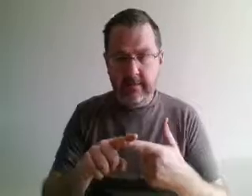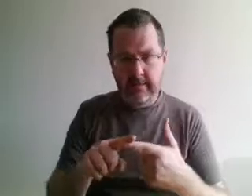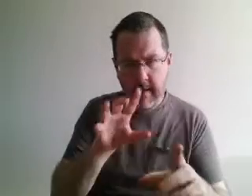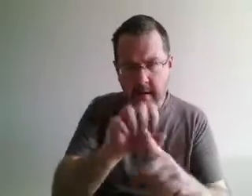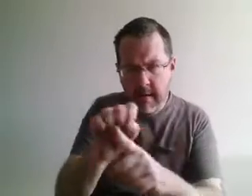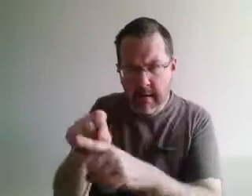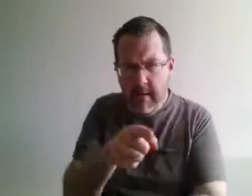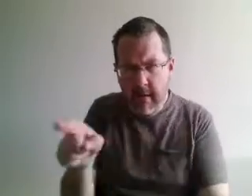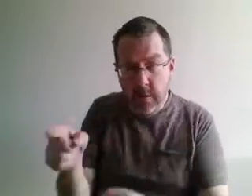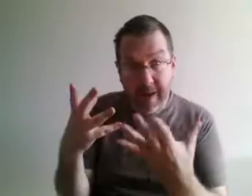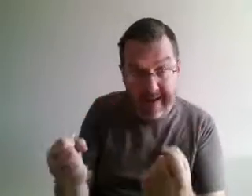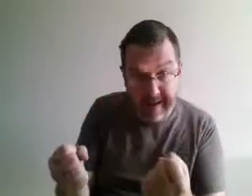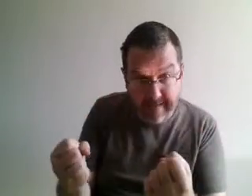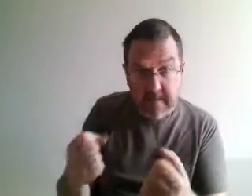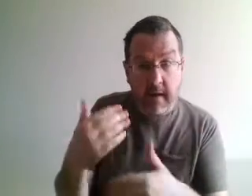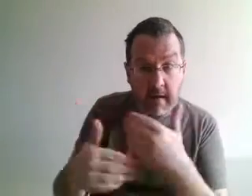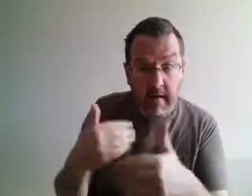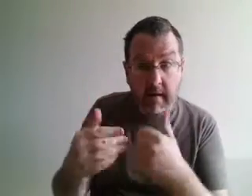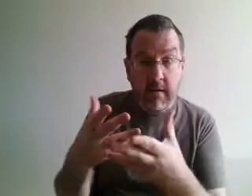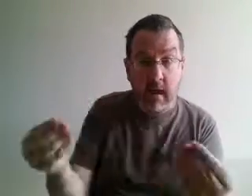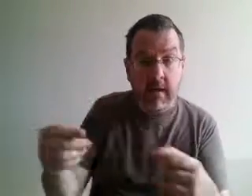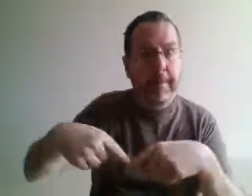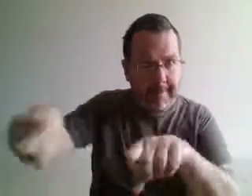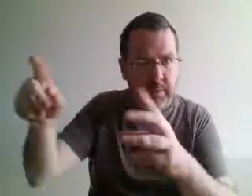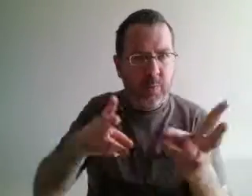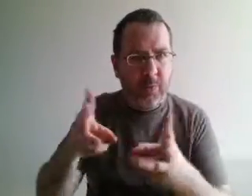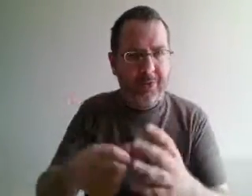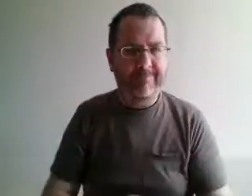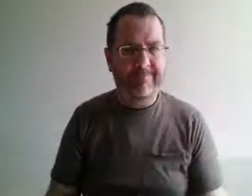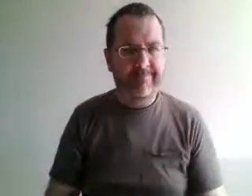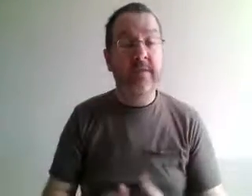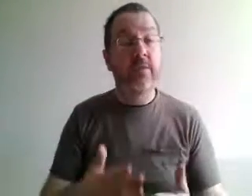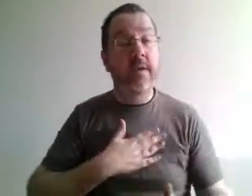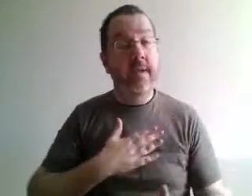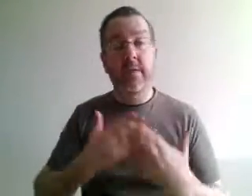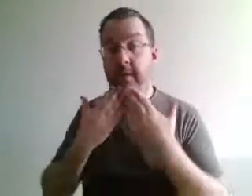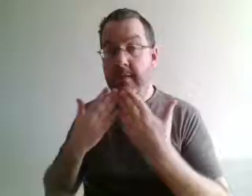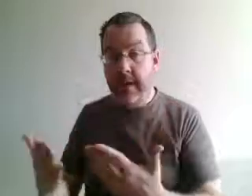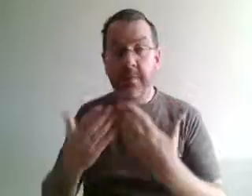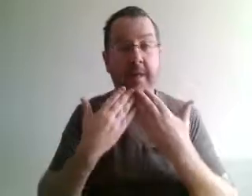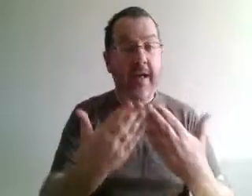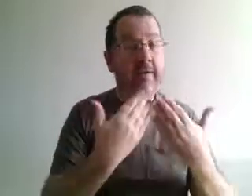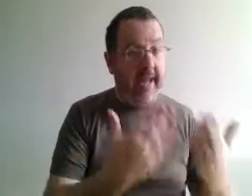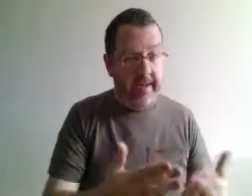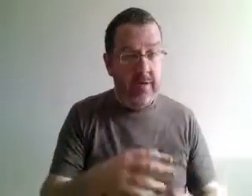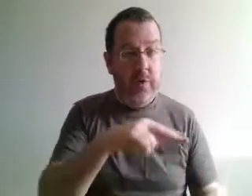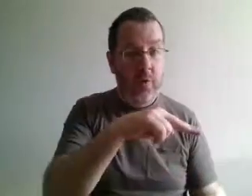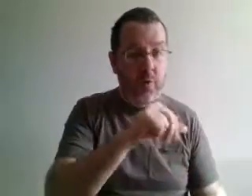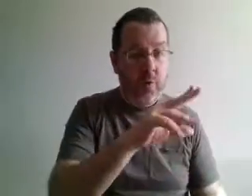can safely return to work. Kingston Mills, Professor Mary Horgan, Dr. Nuala O'Connor, thank you all very much for staying with us this